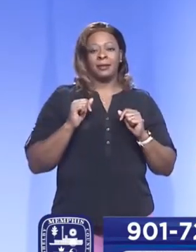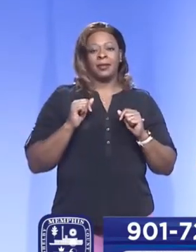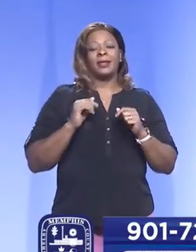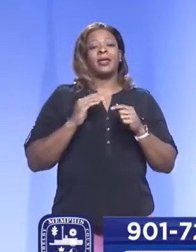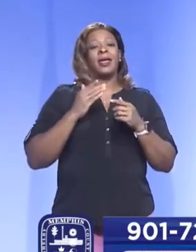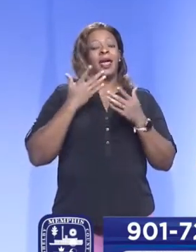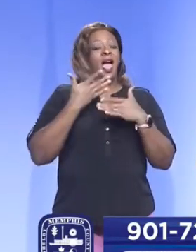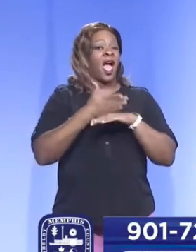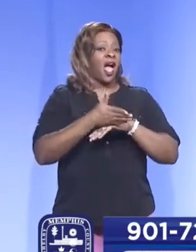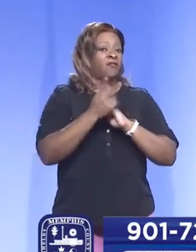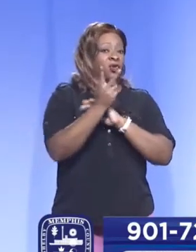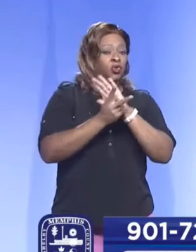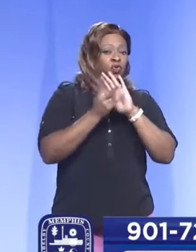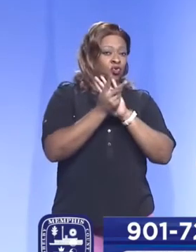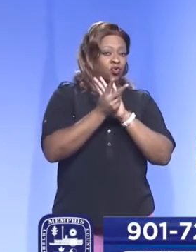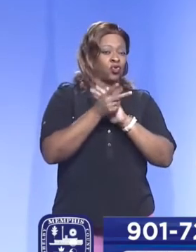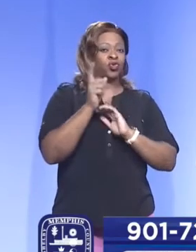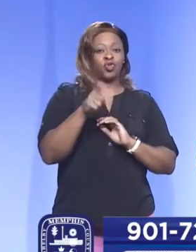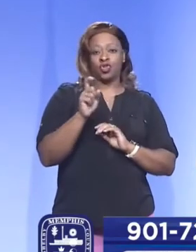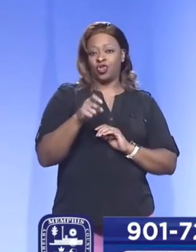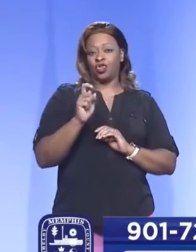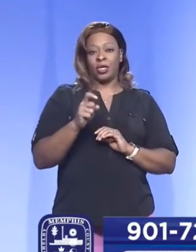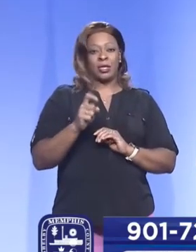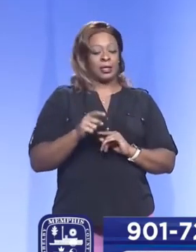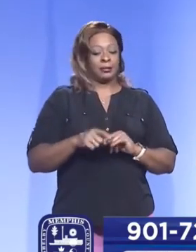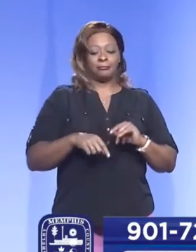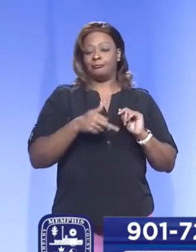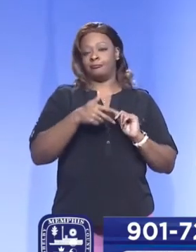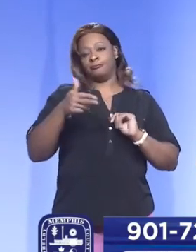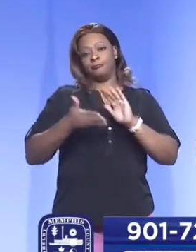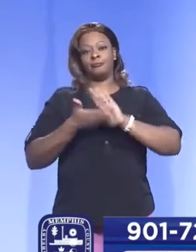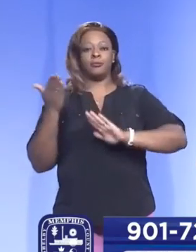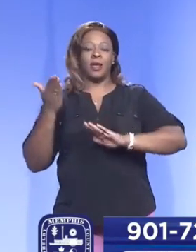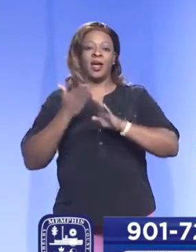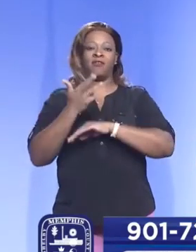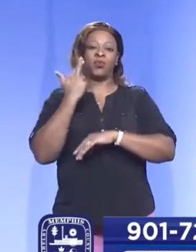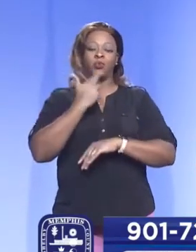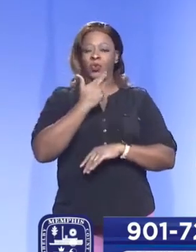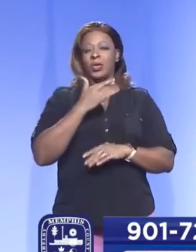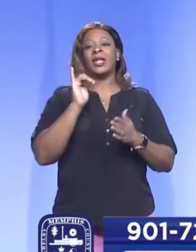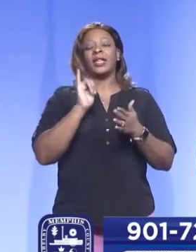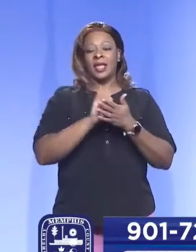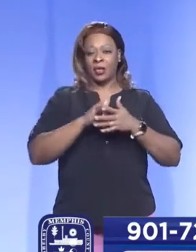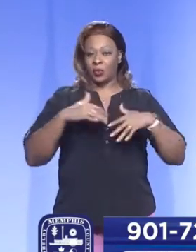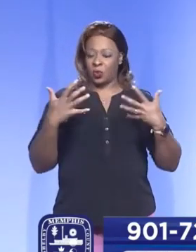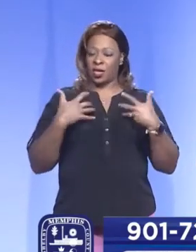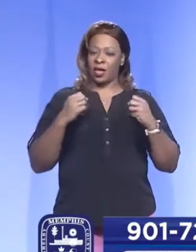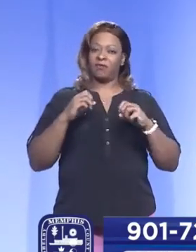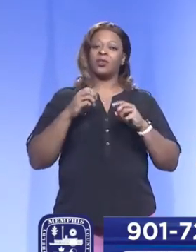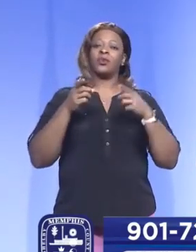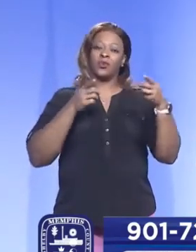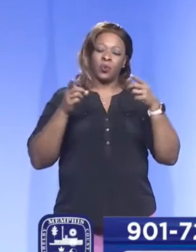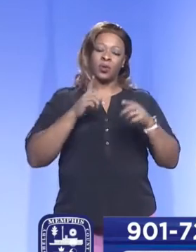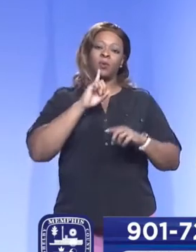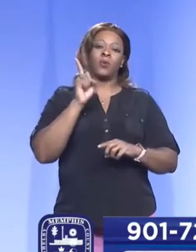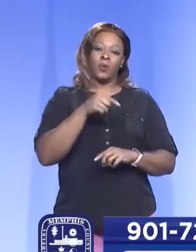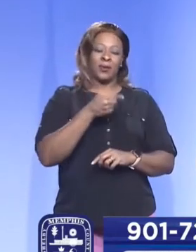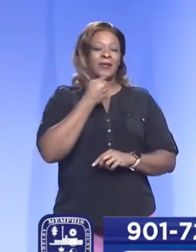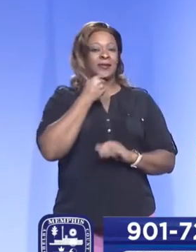after 2 hours, you should be up and out of the restaurant. That is what the health directive